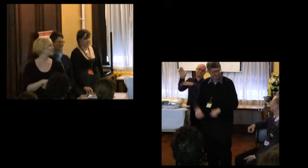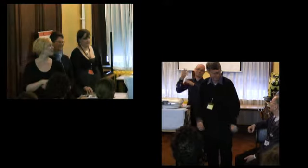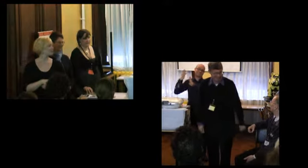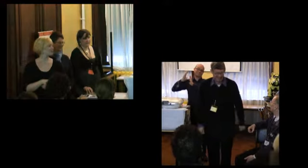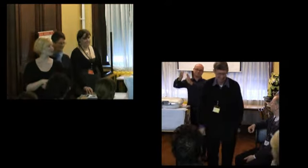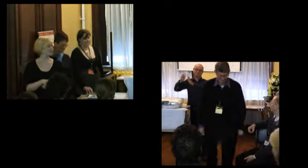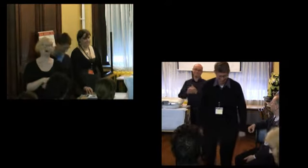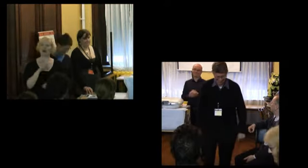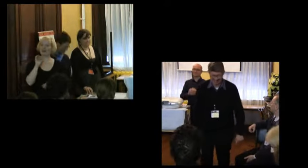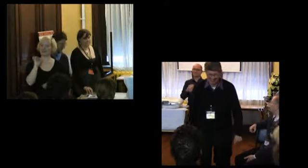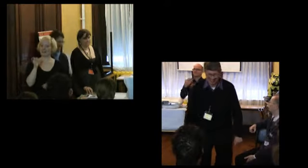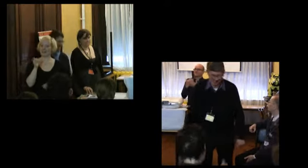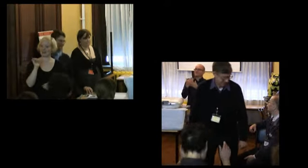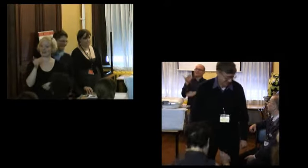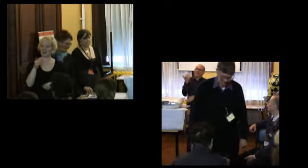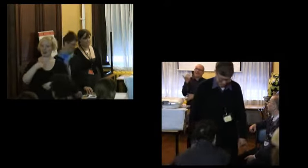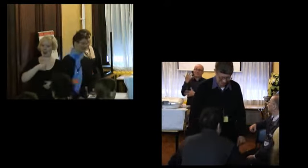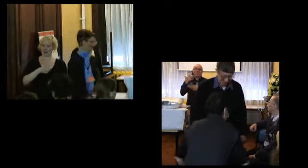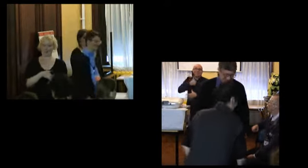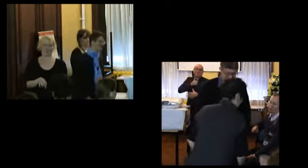And that's what my recent course has taught me.